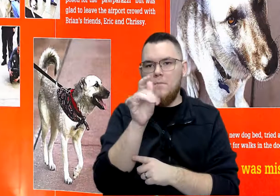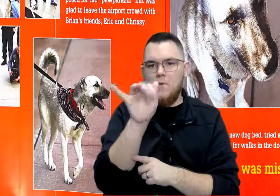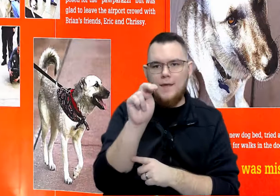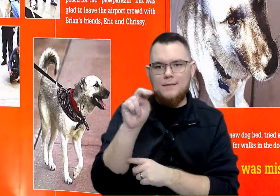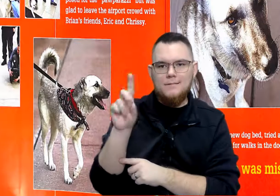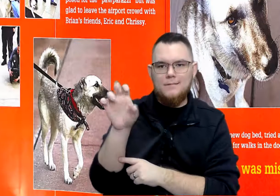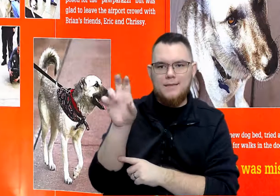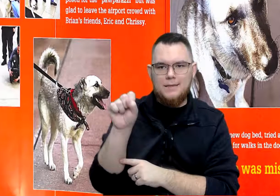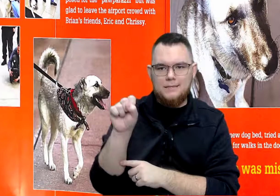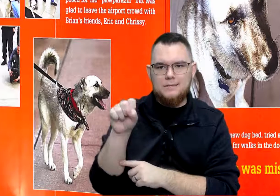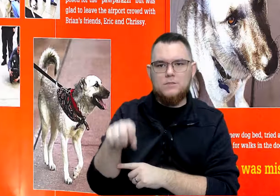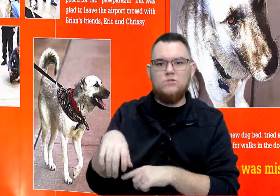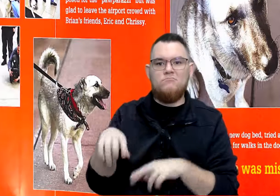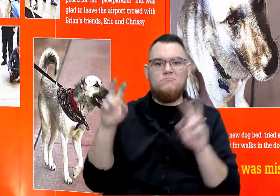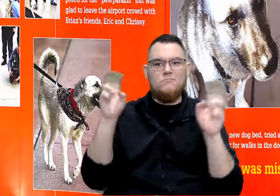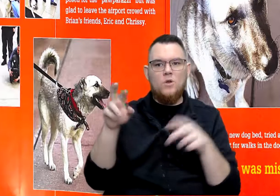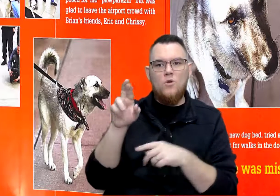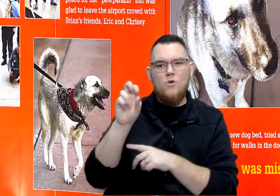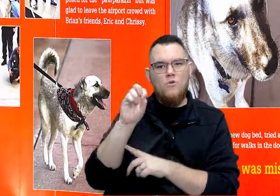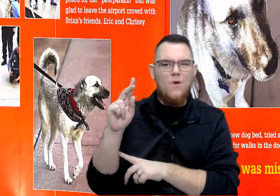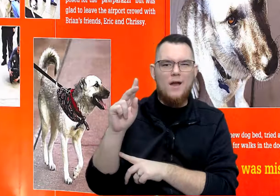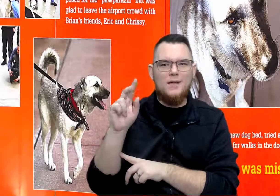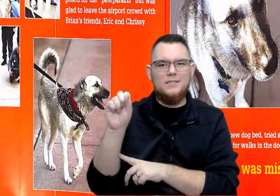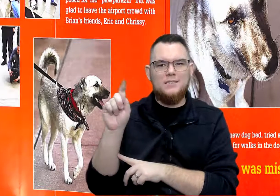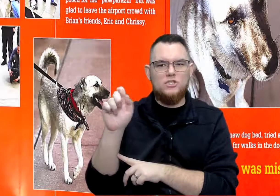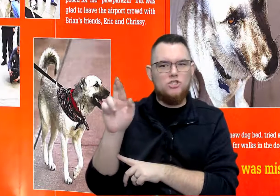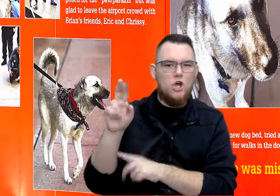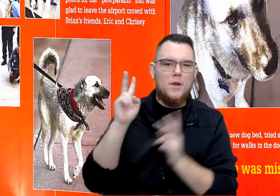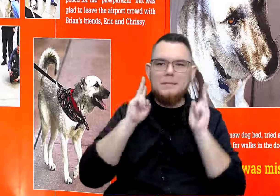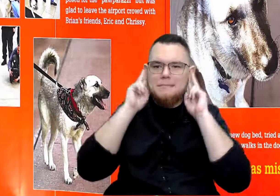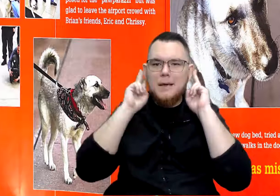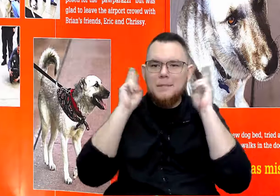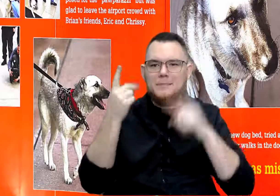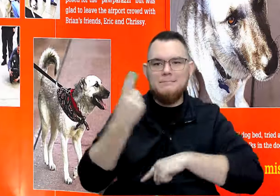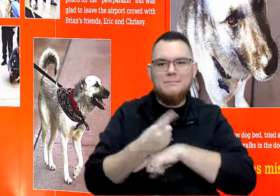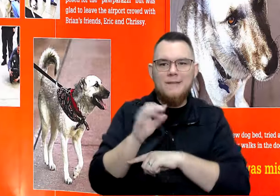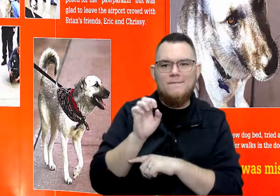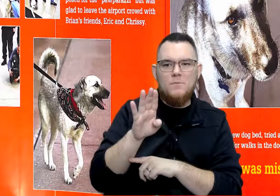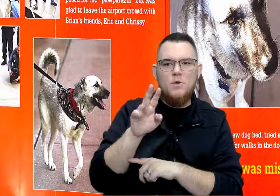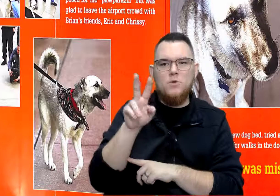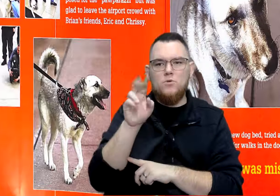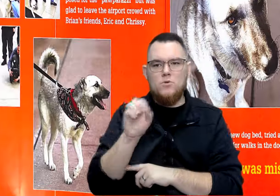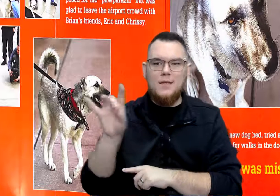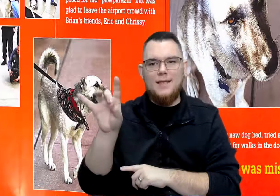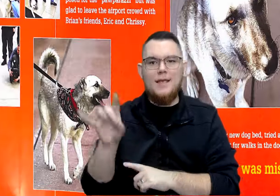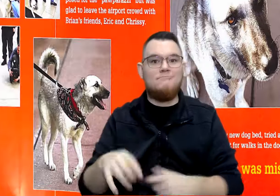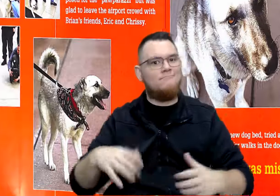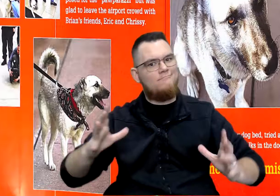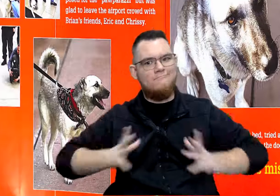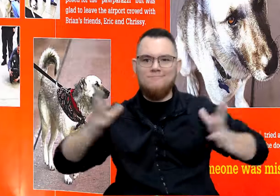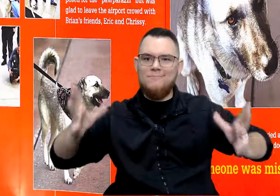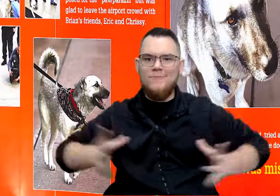2008. Well, it's official. Nubs is in San Diego, living the good life like a little rock